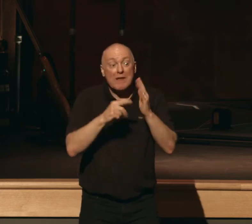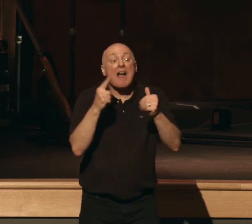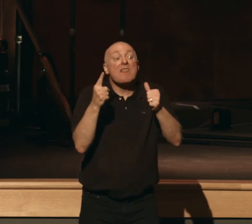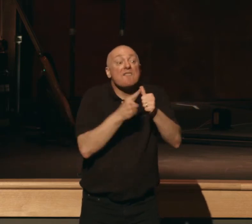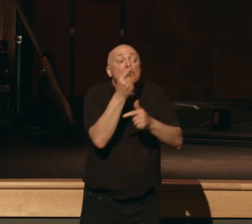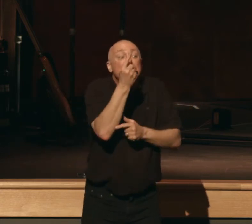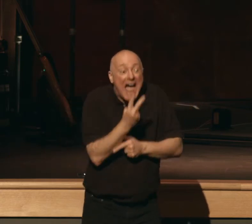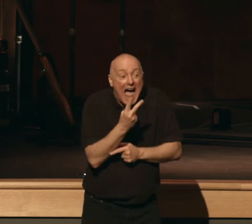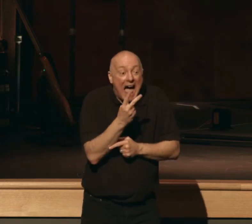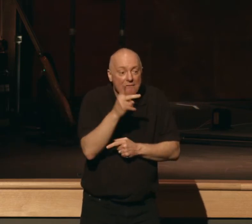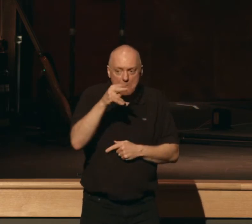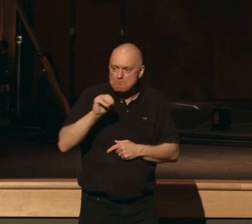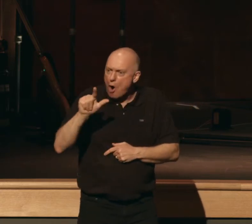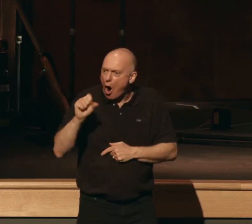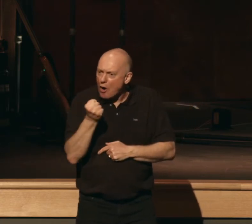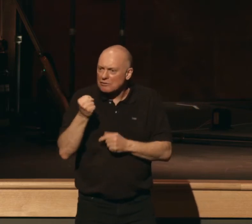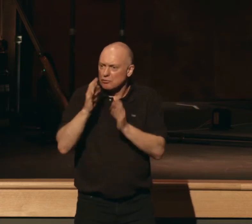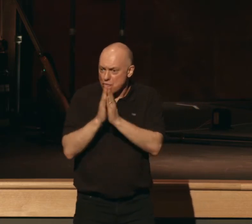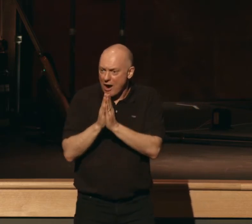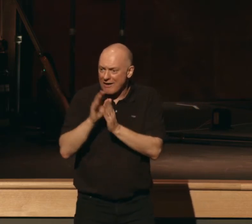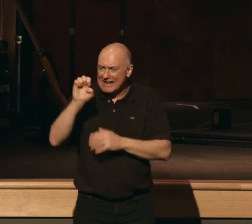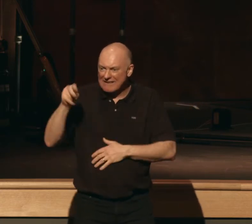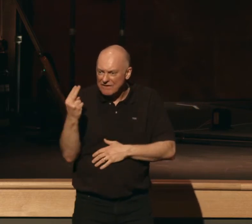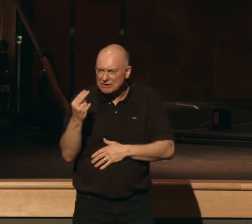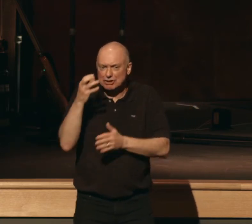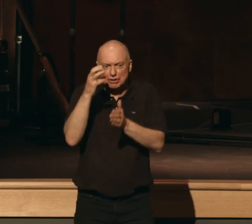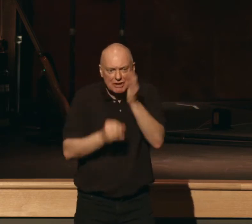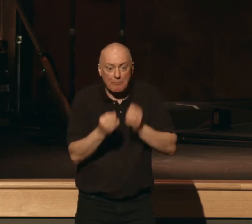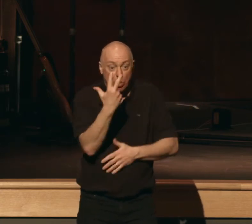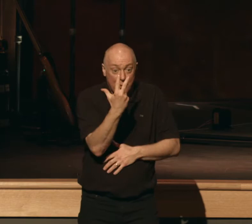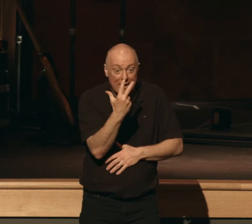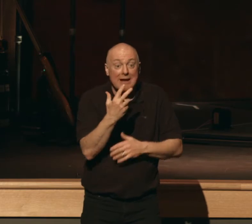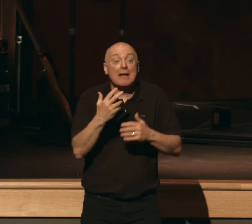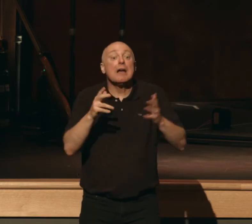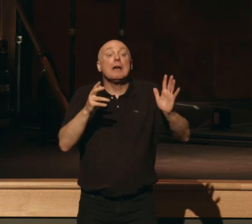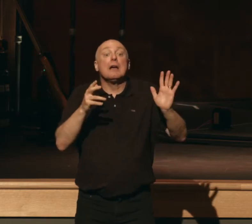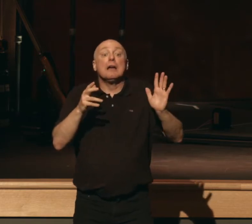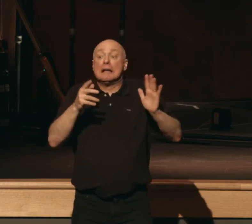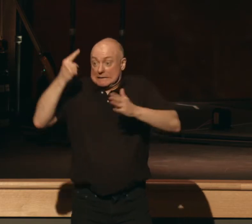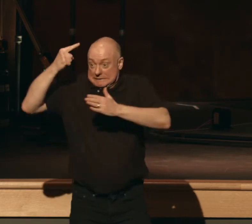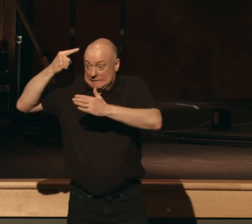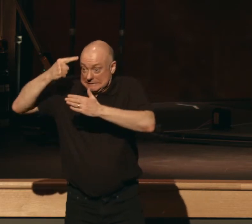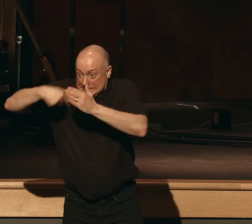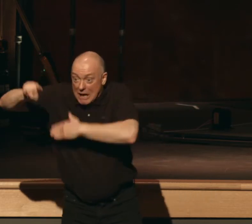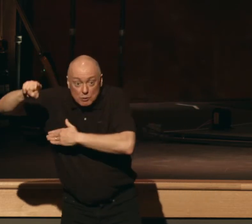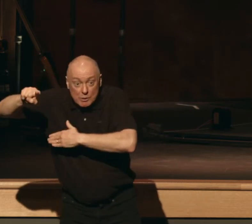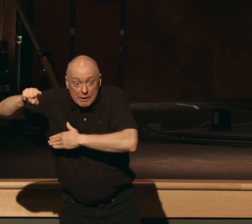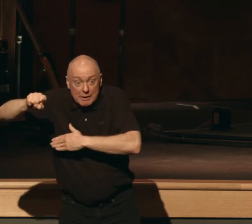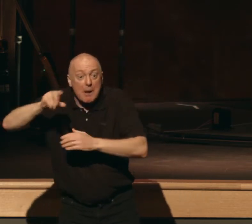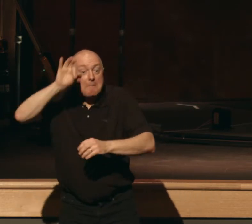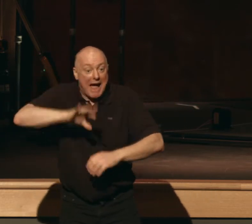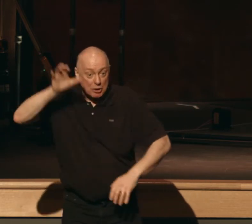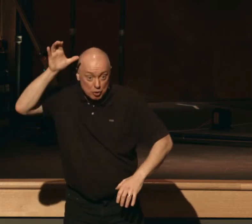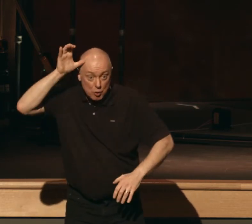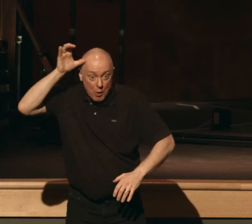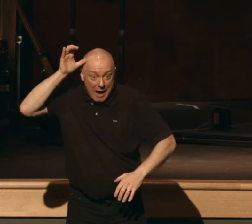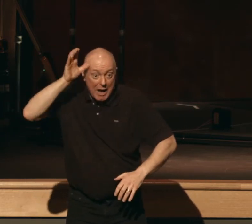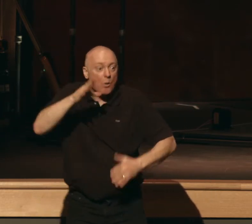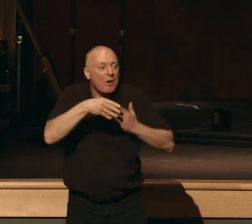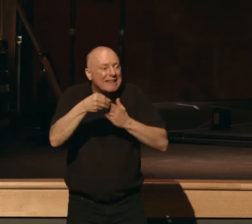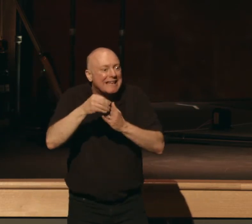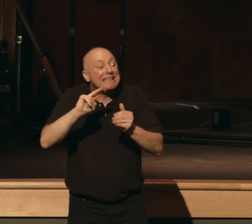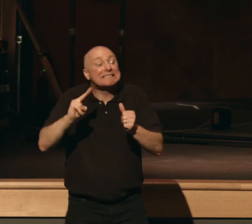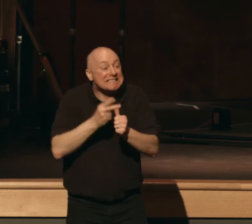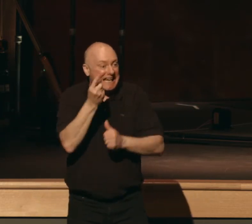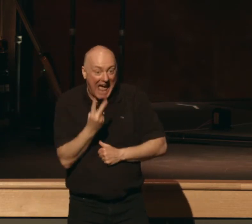half of Paul's prayer in Ephesians chapter 3. And then Lord willing, next week, Pastor Craig is going to lead us through